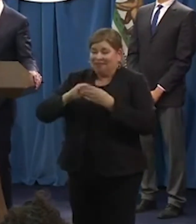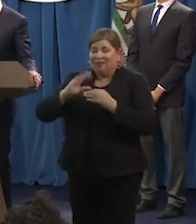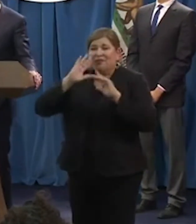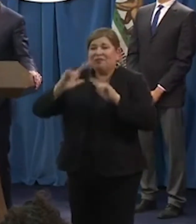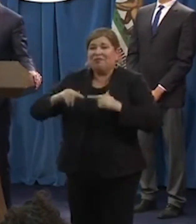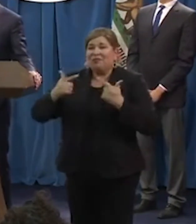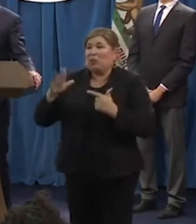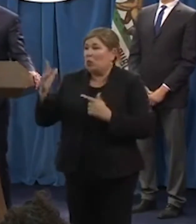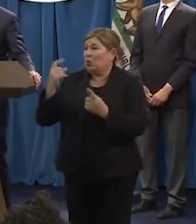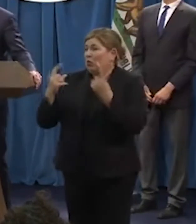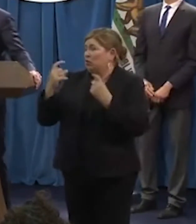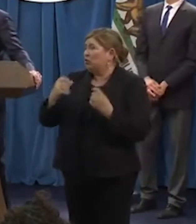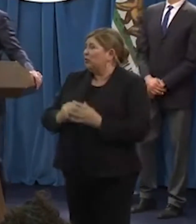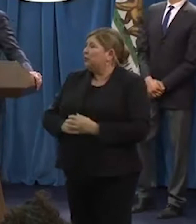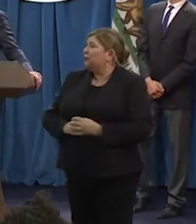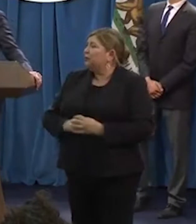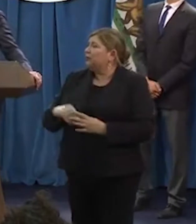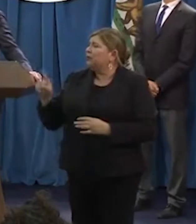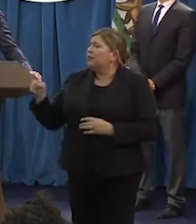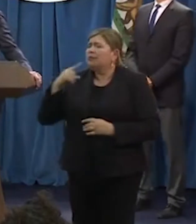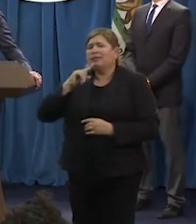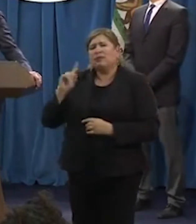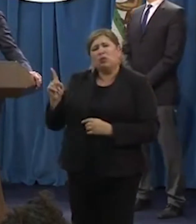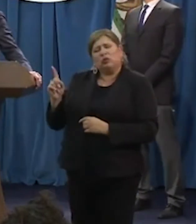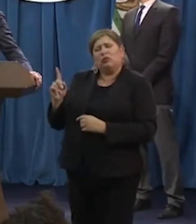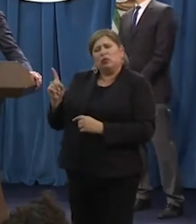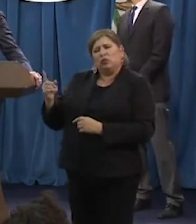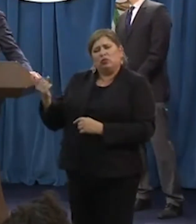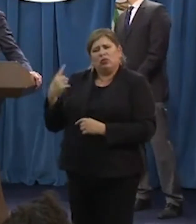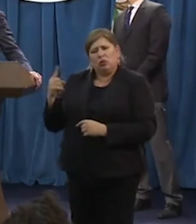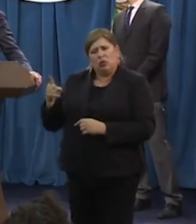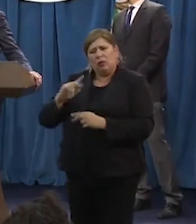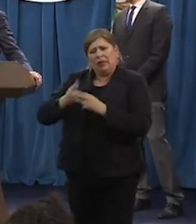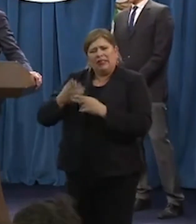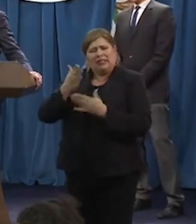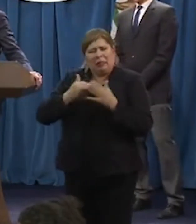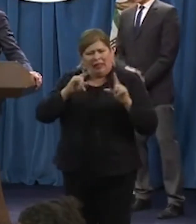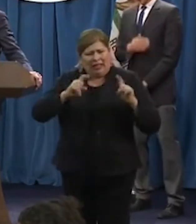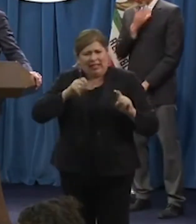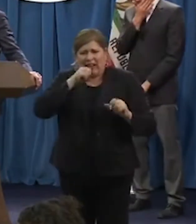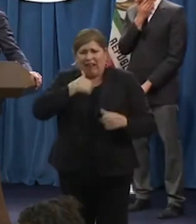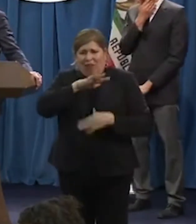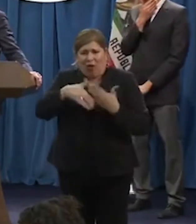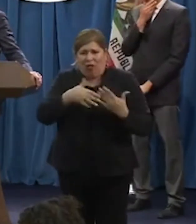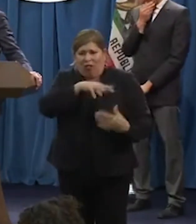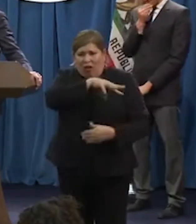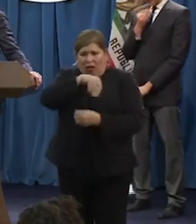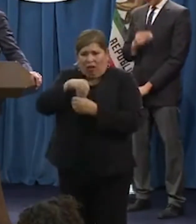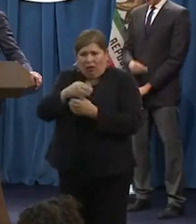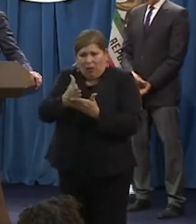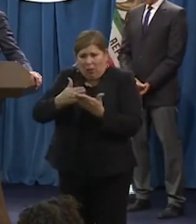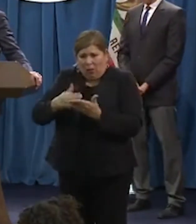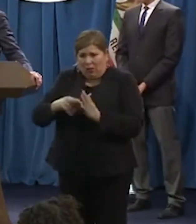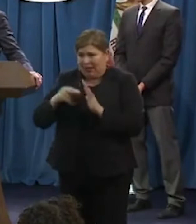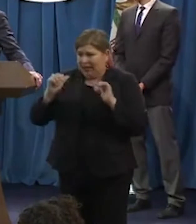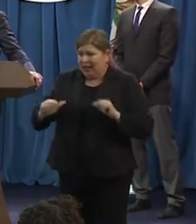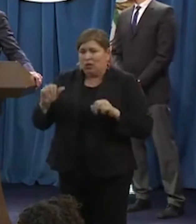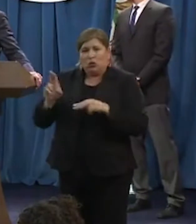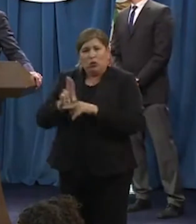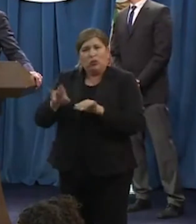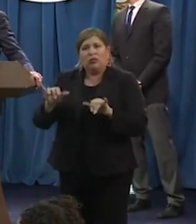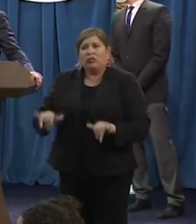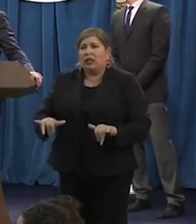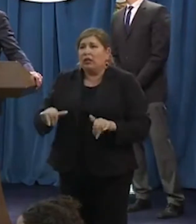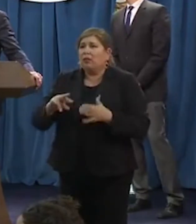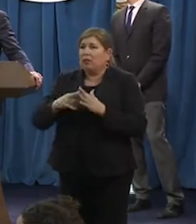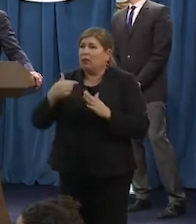any questions. Governor, you mentioned that some of these tests don't have all of the components. Does that mean you can still use them? So do we still have the capacity